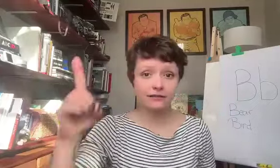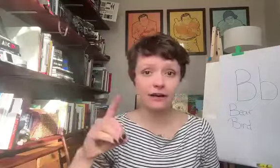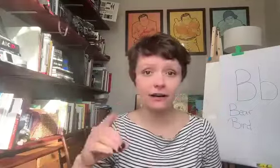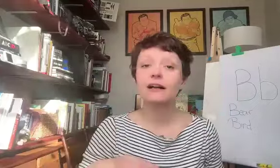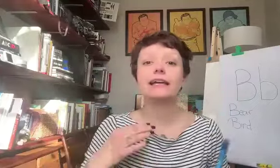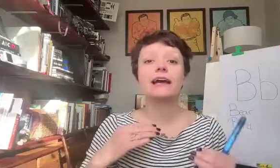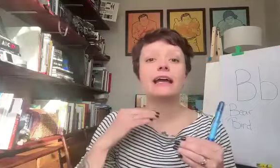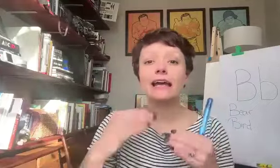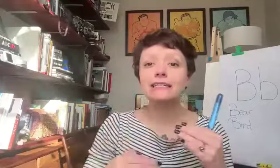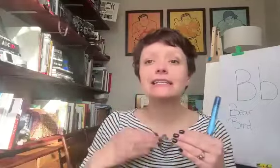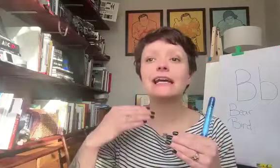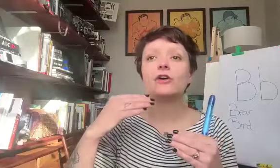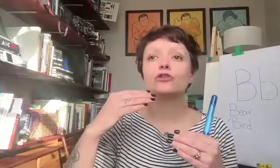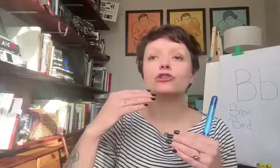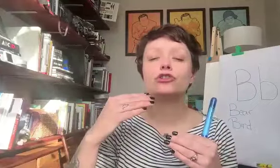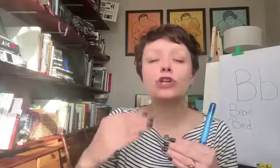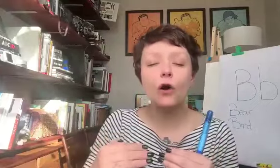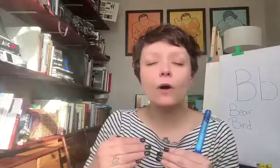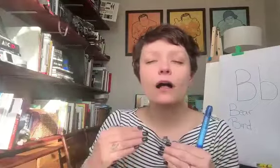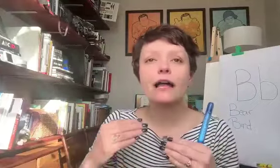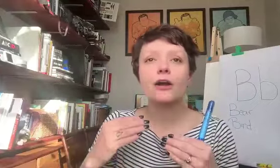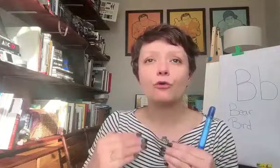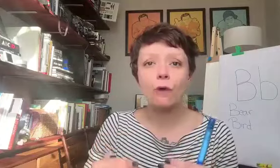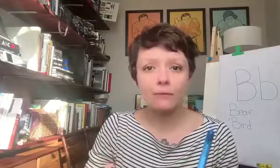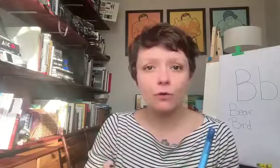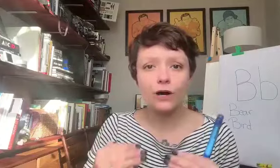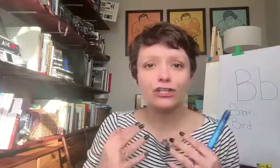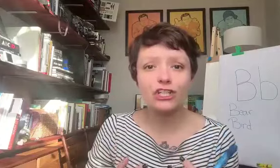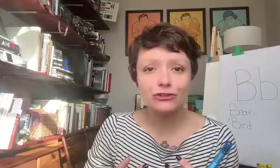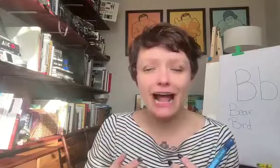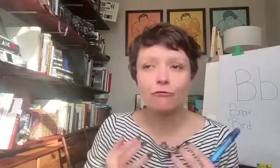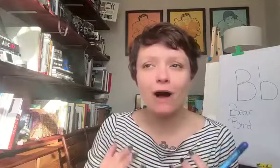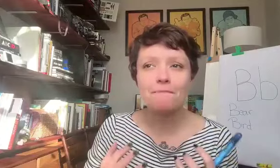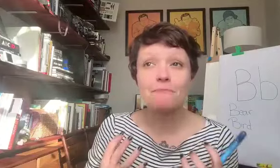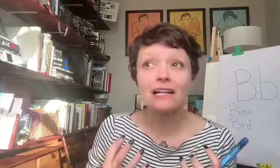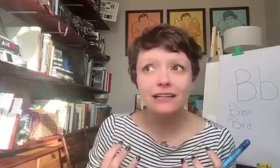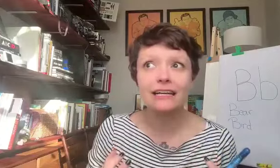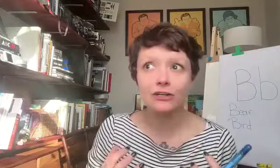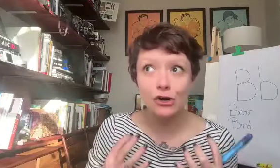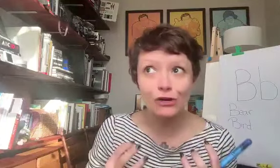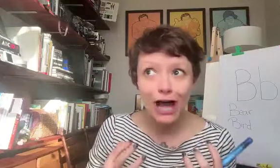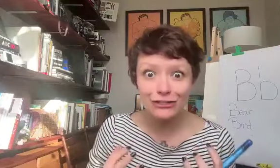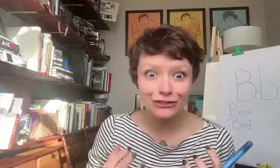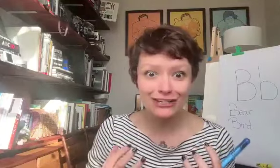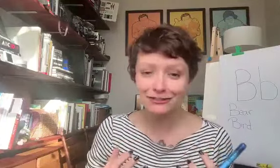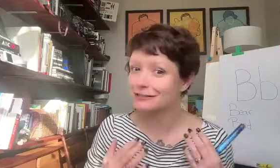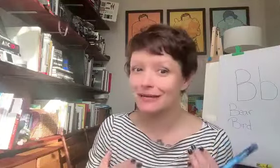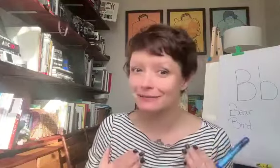b-b-c-c-d-d-d. Like, it's so incredible when our children have 1 million neurological connections being